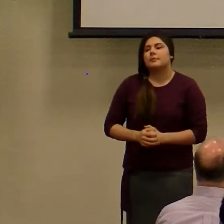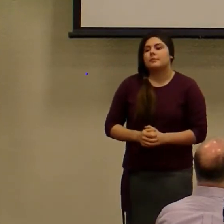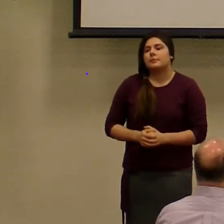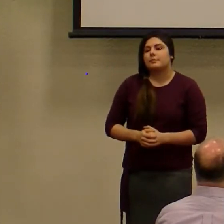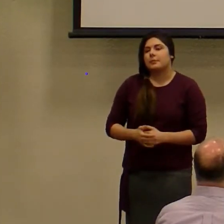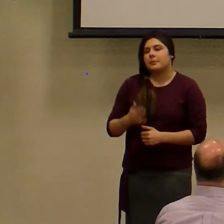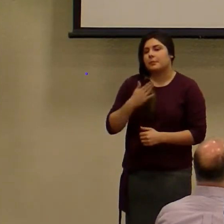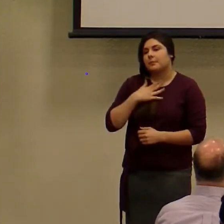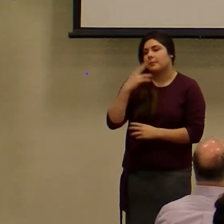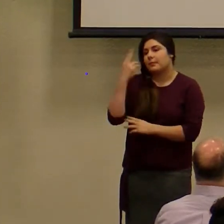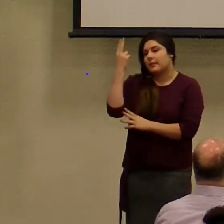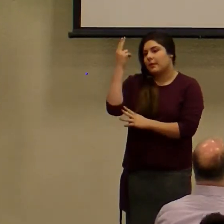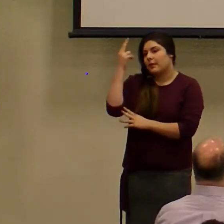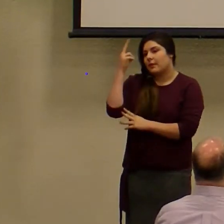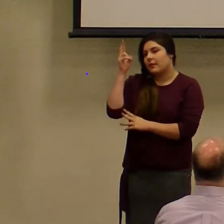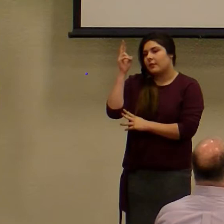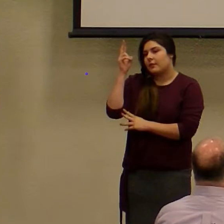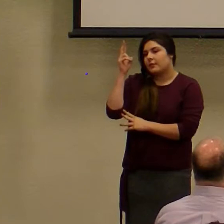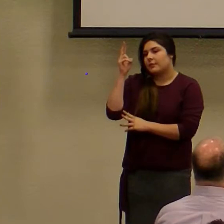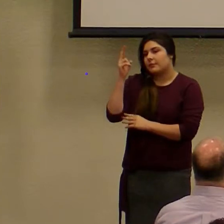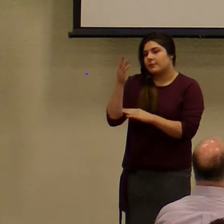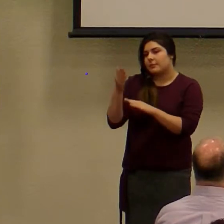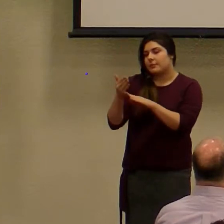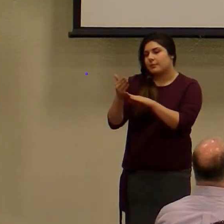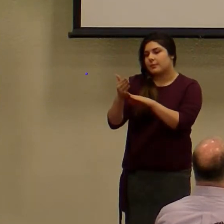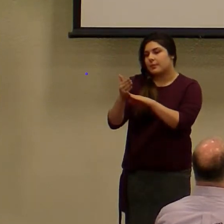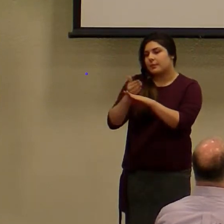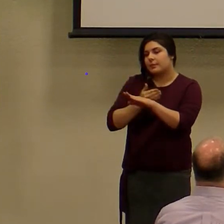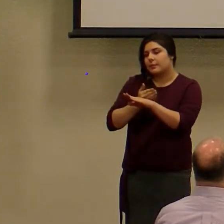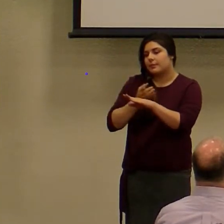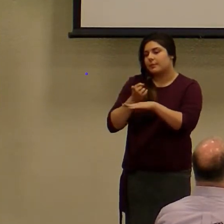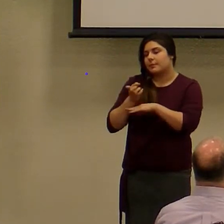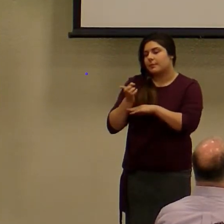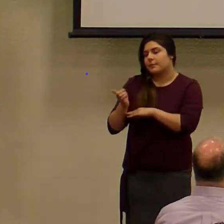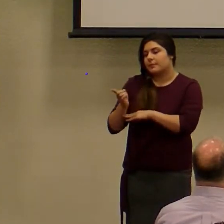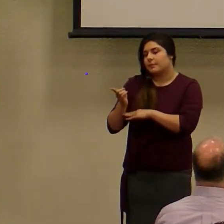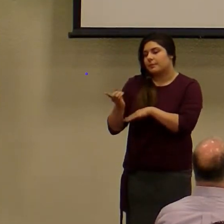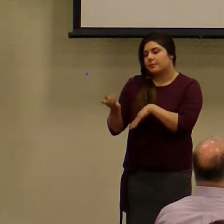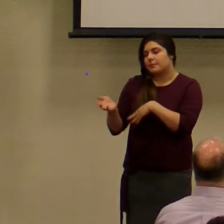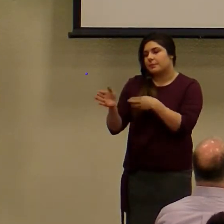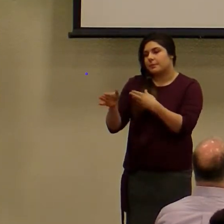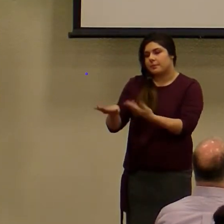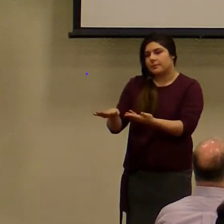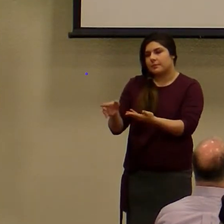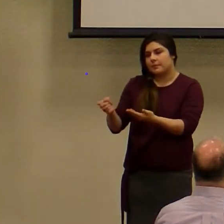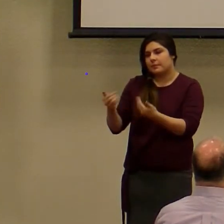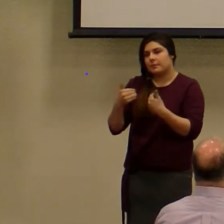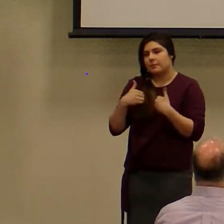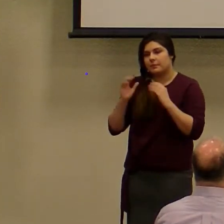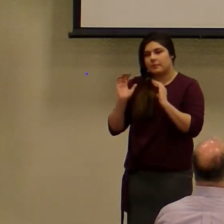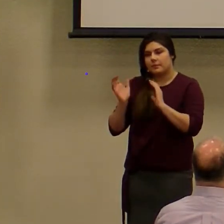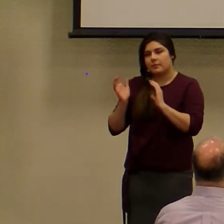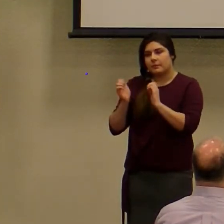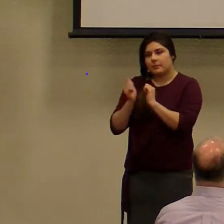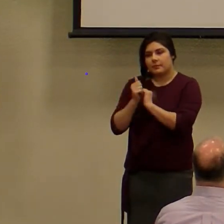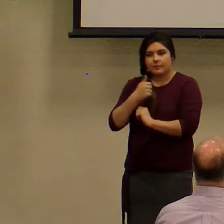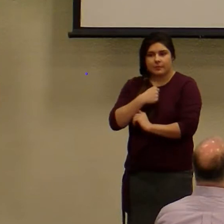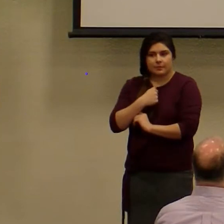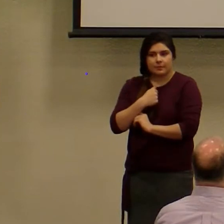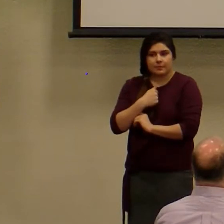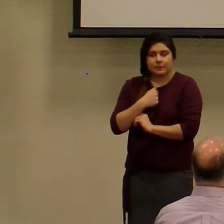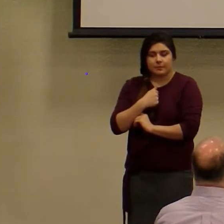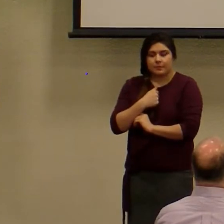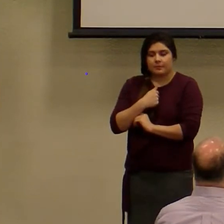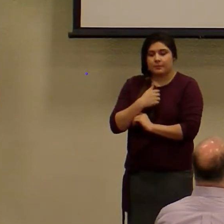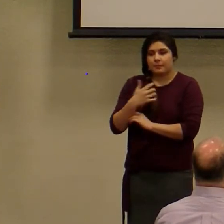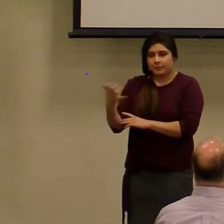My uncle, just before he passed away, had a conversation with me